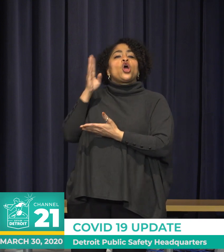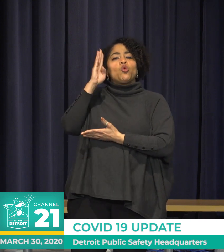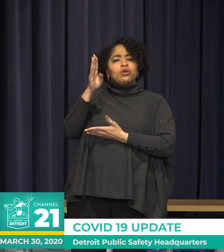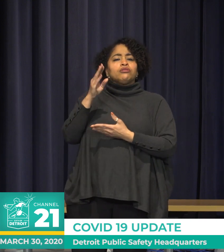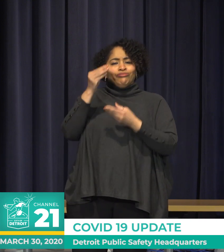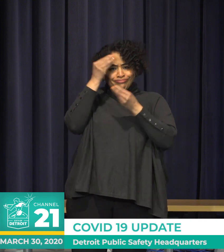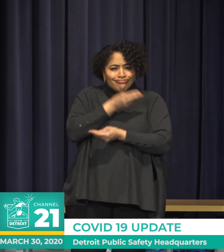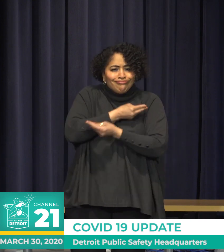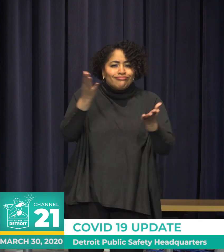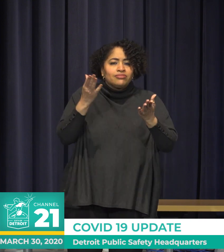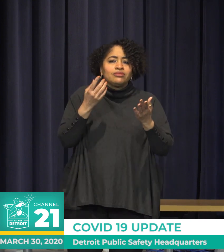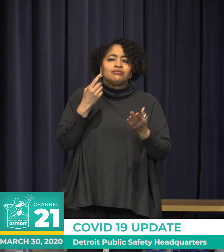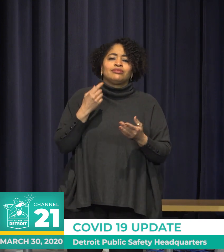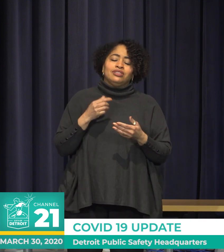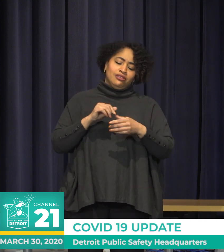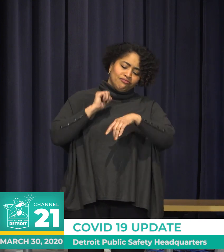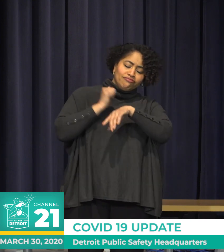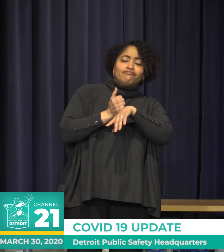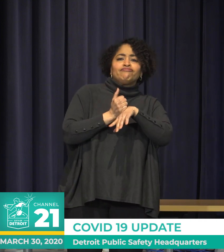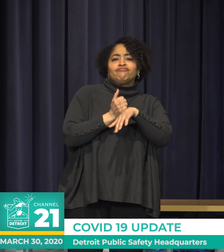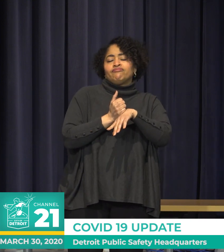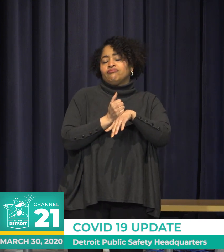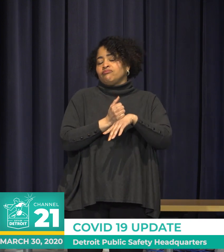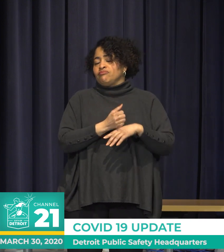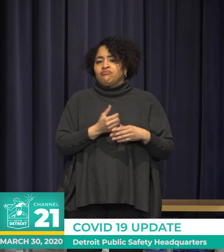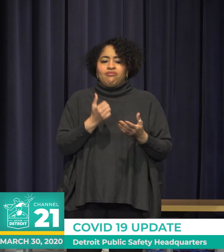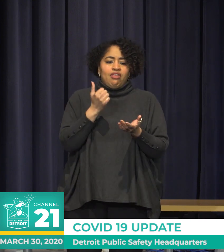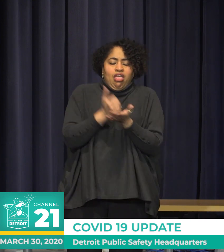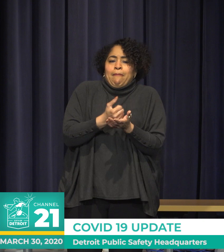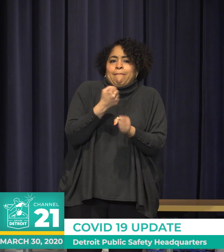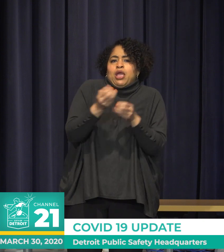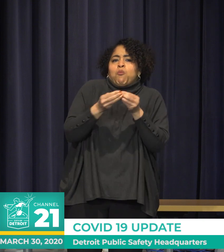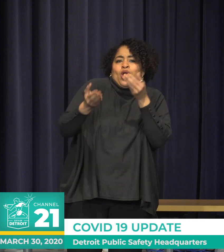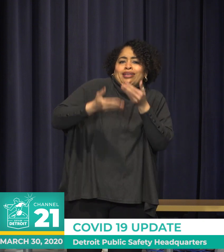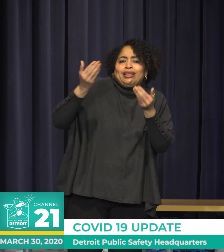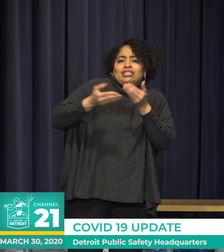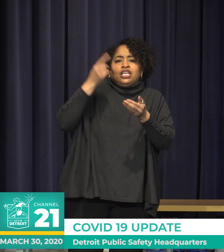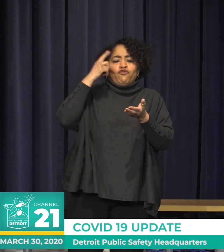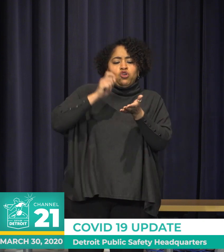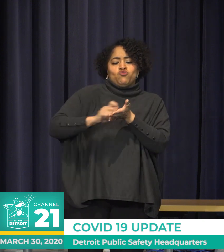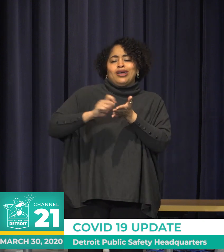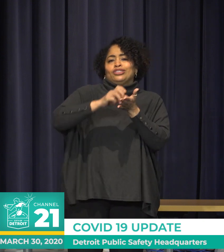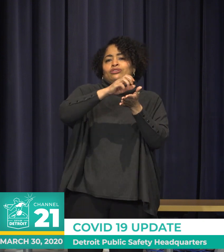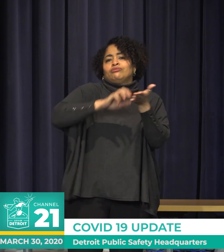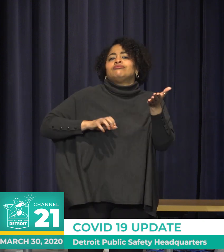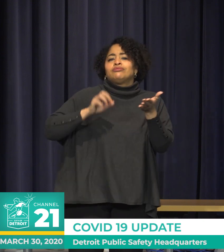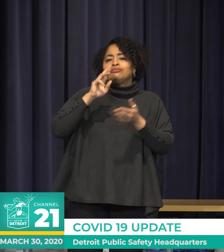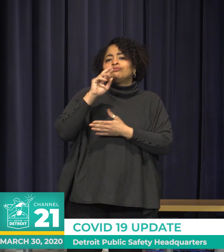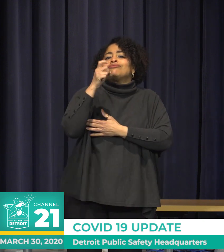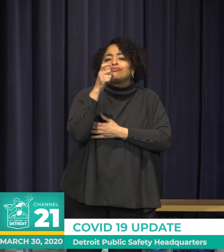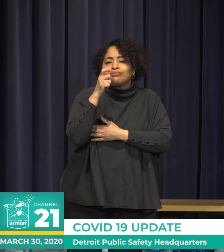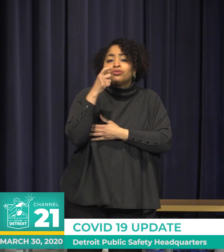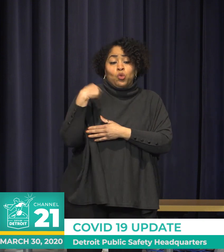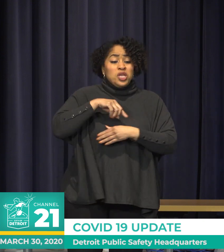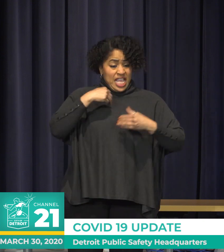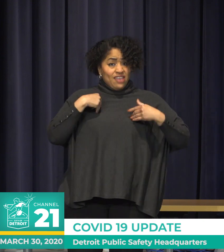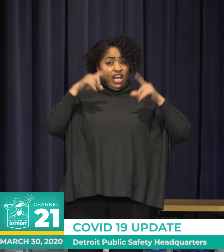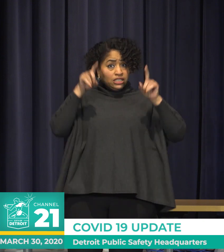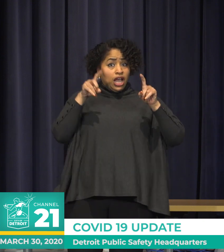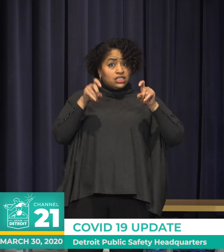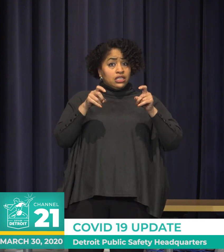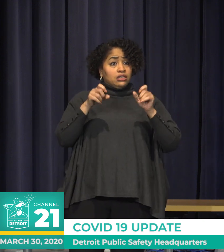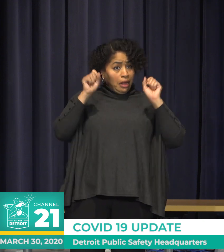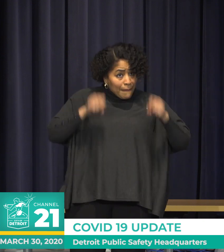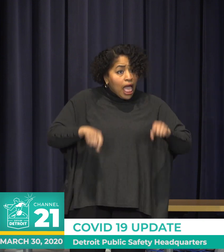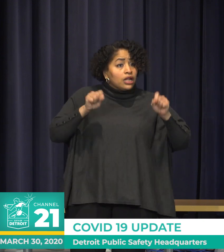ease the standards for writing prescriptions for the State Fairgrounds site. We have the testing capacity. This is what we have